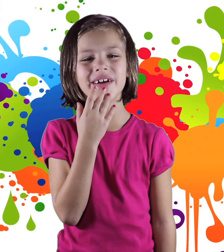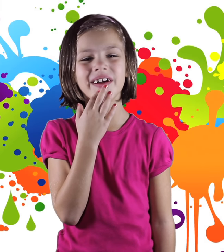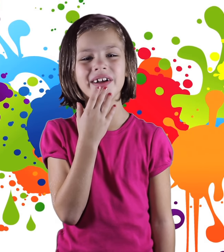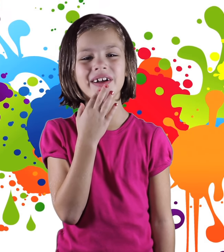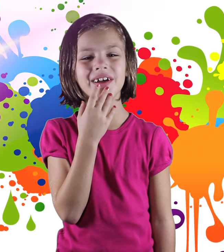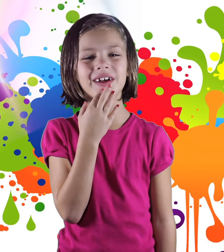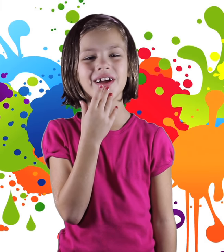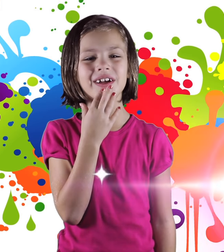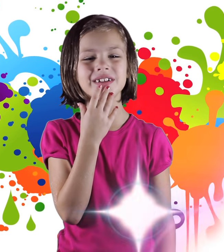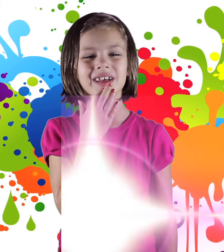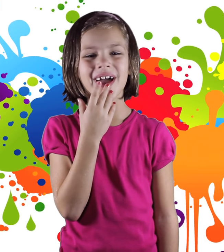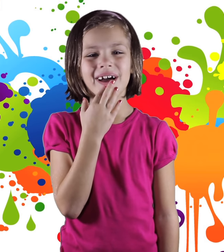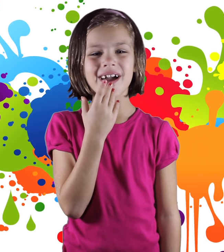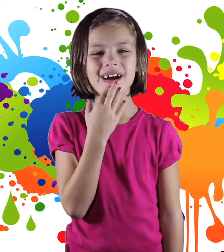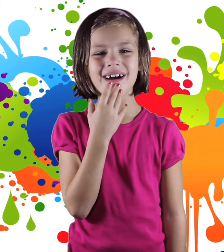Colors, colors